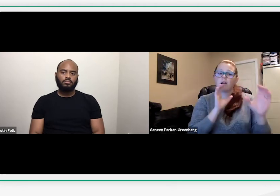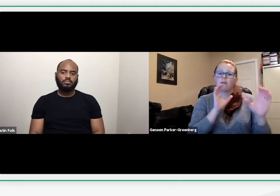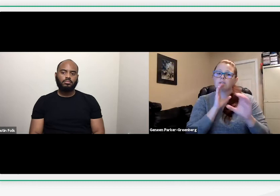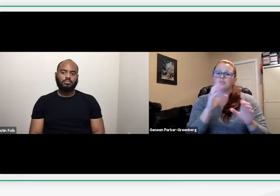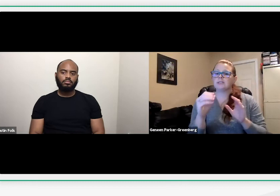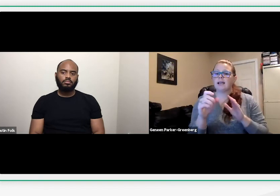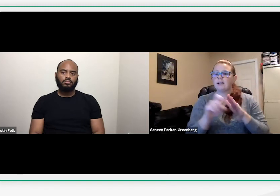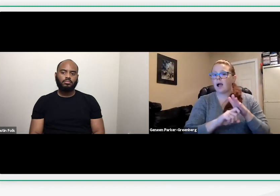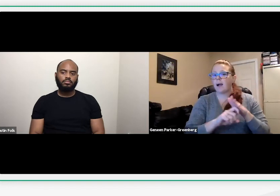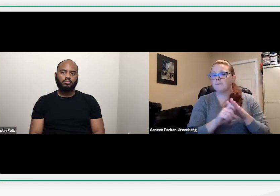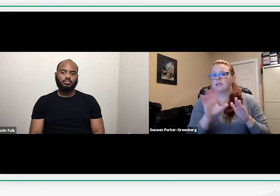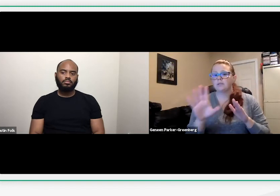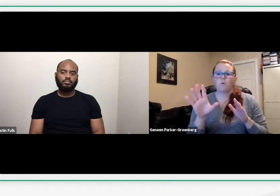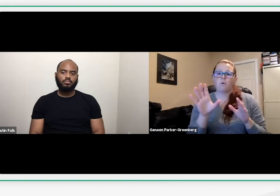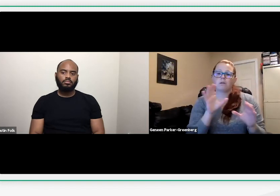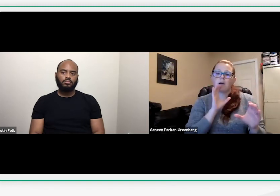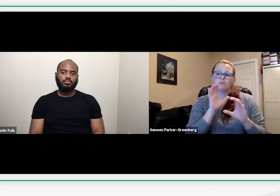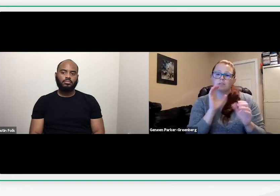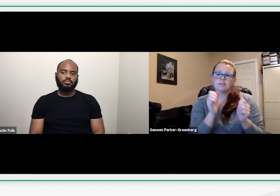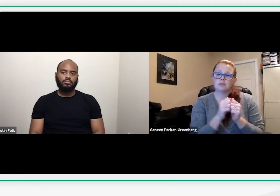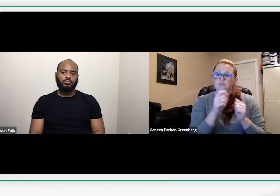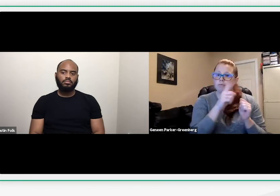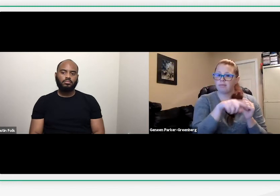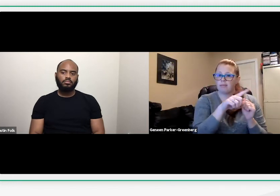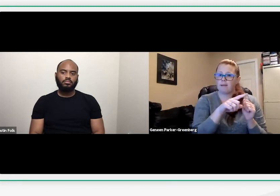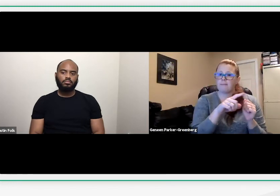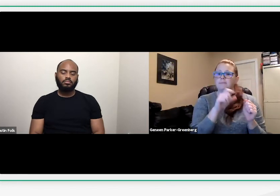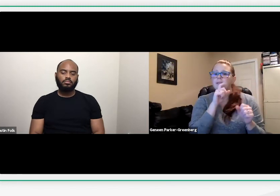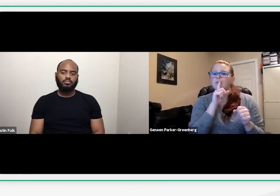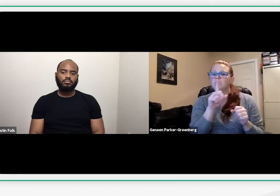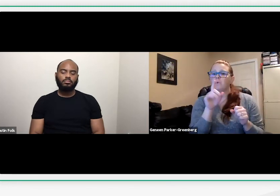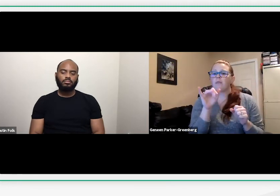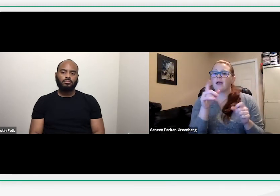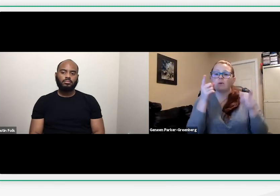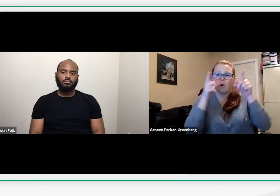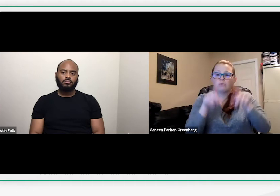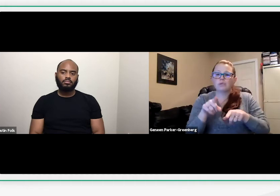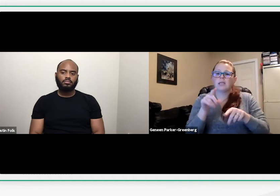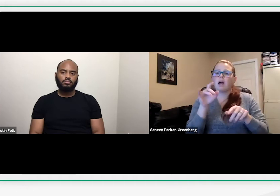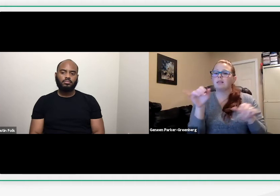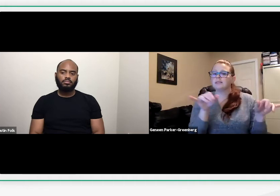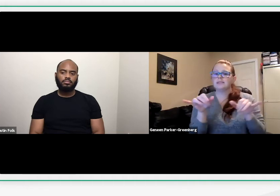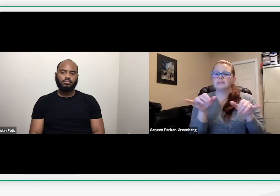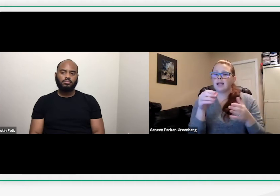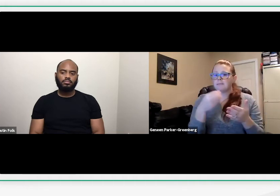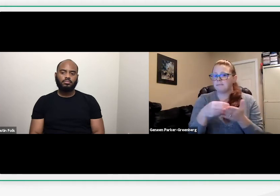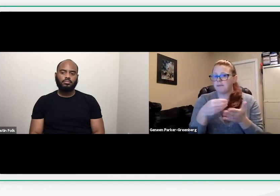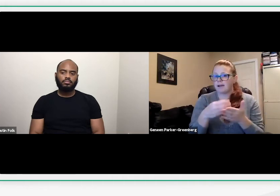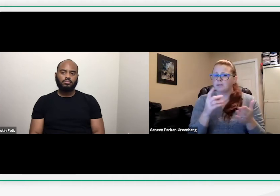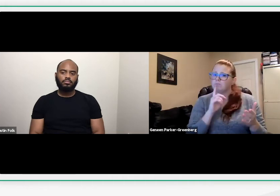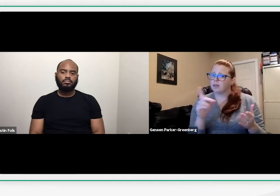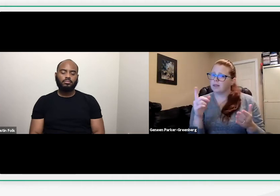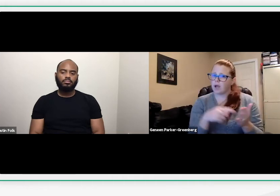phone or even email. Make sure that you keep notes and copies of all of your conversations with them to ensure